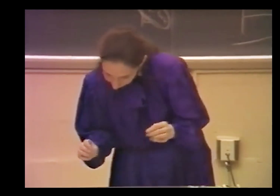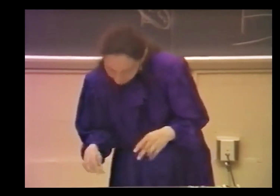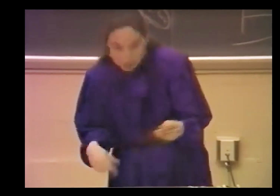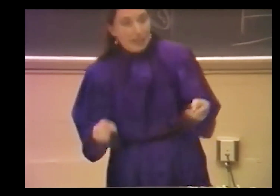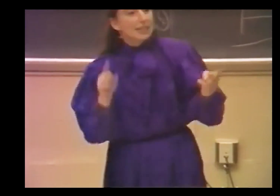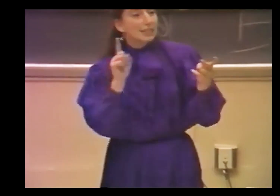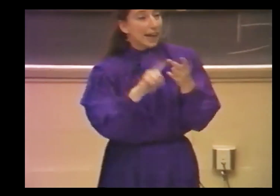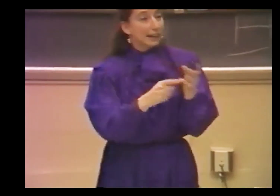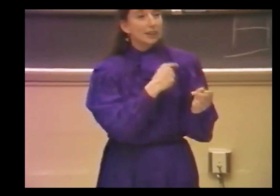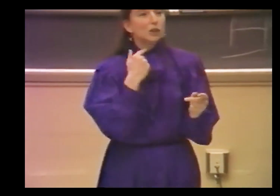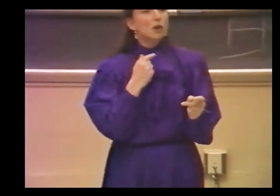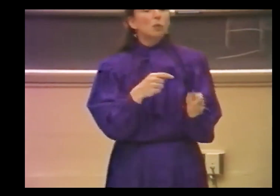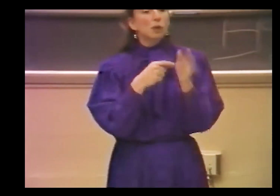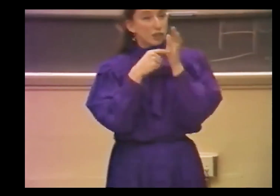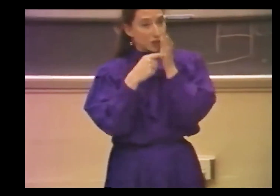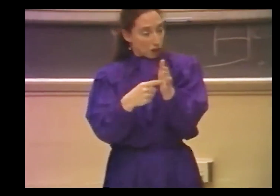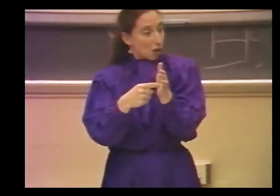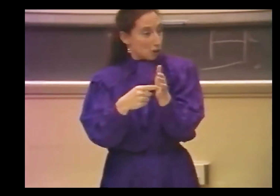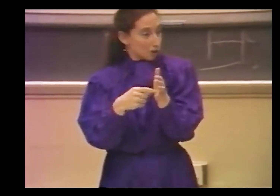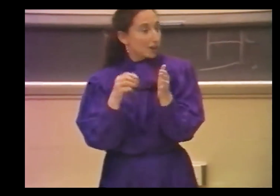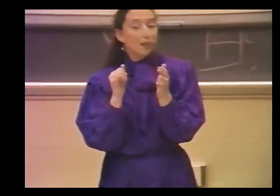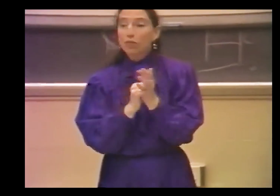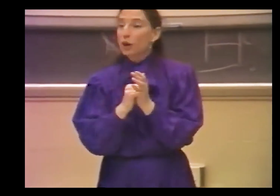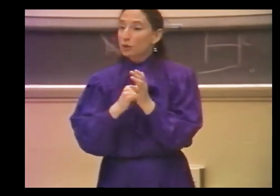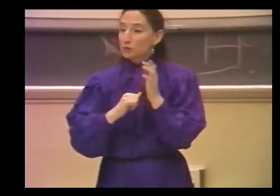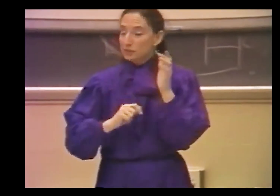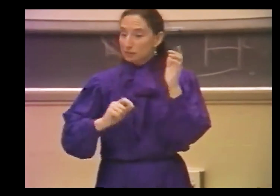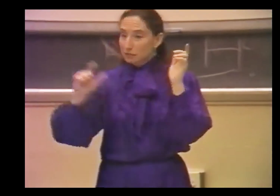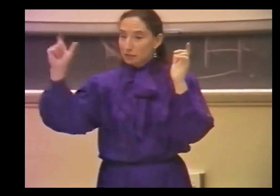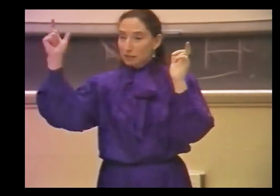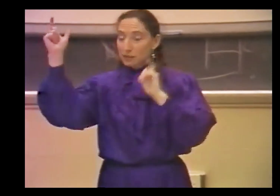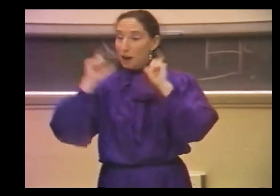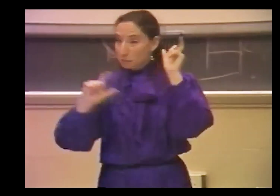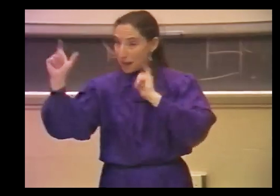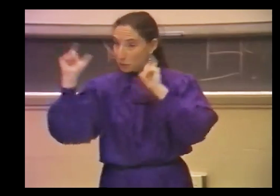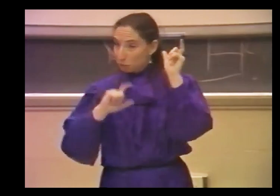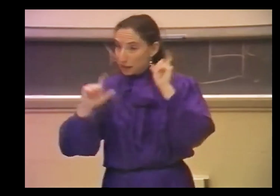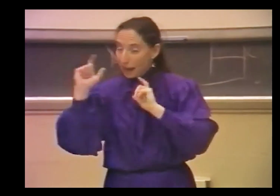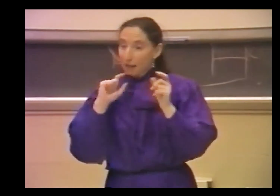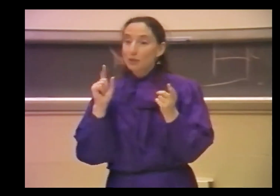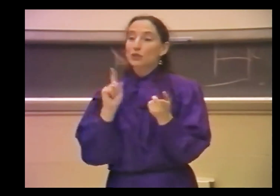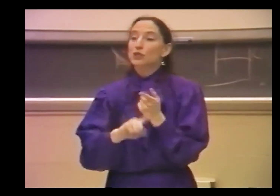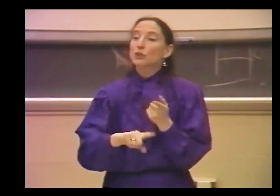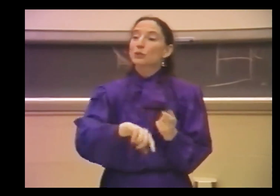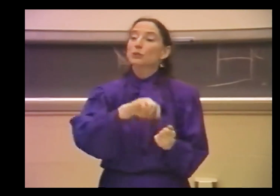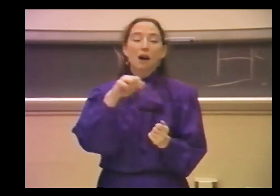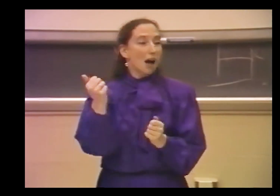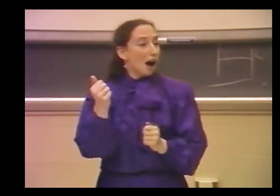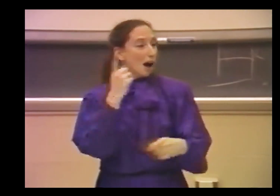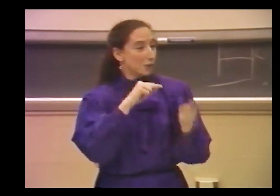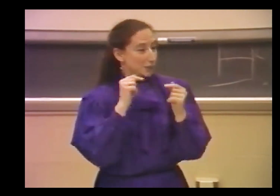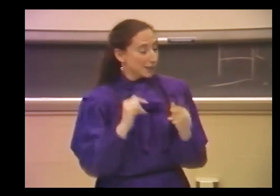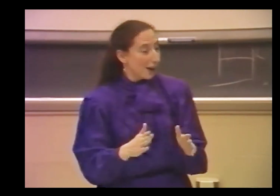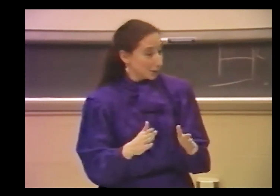right. Second, we showed those non-manual behaviors to other